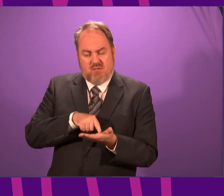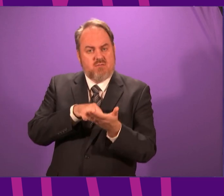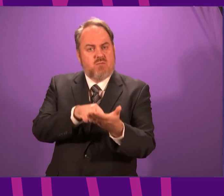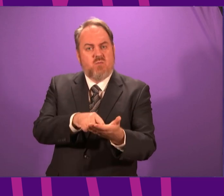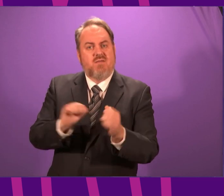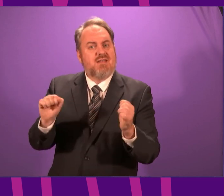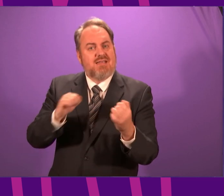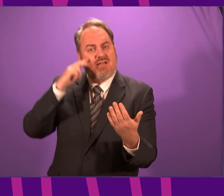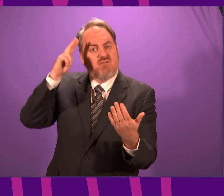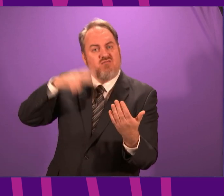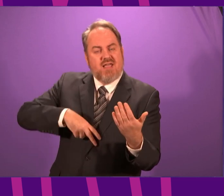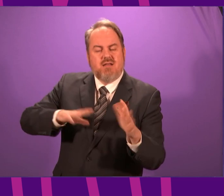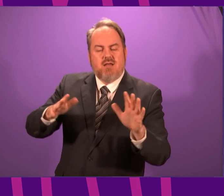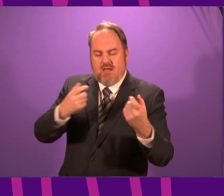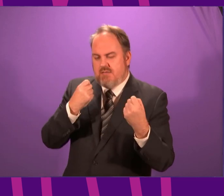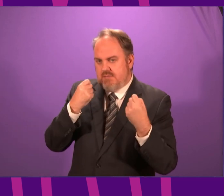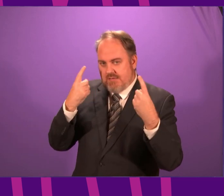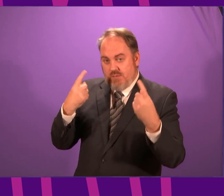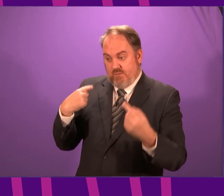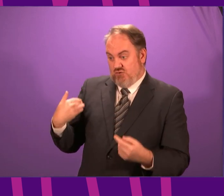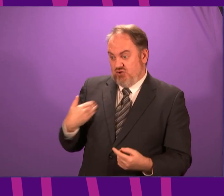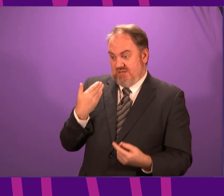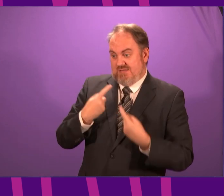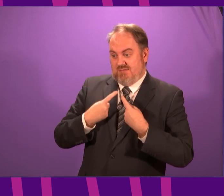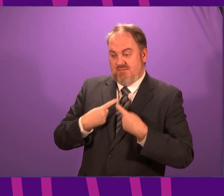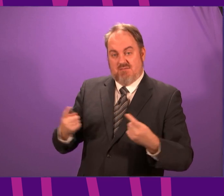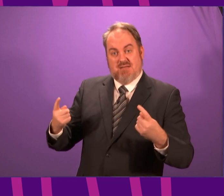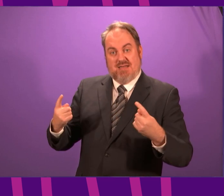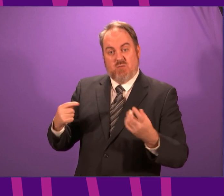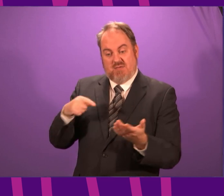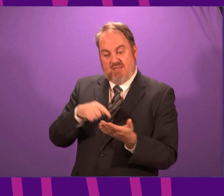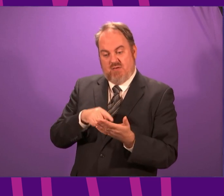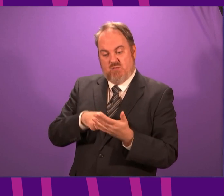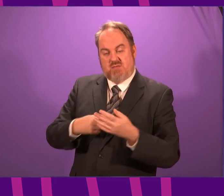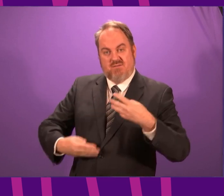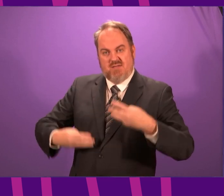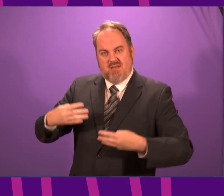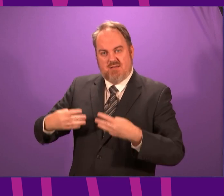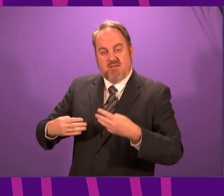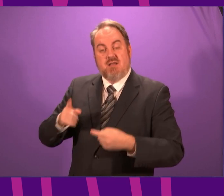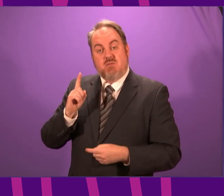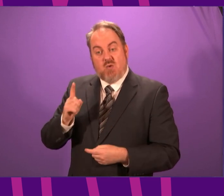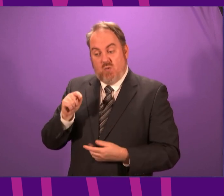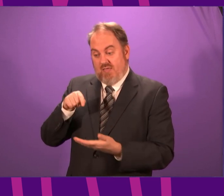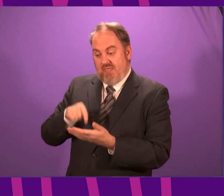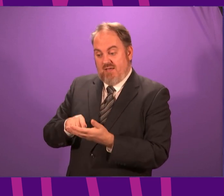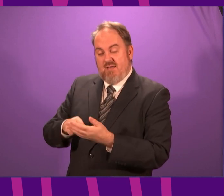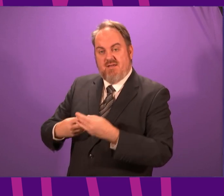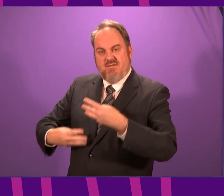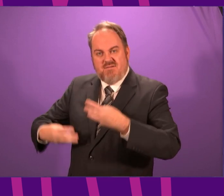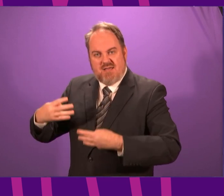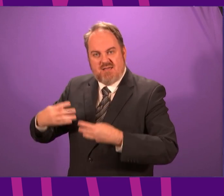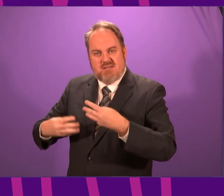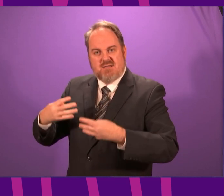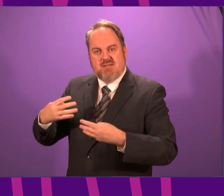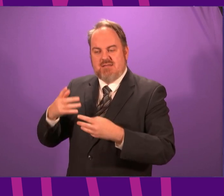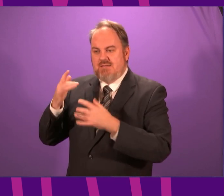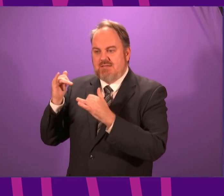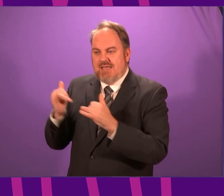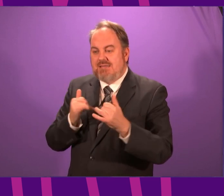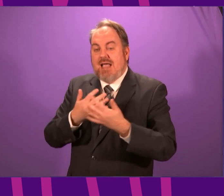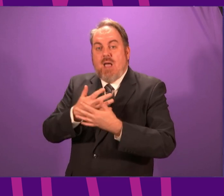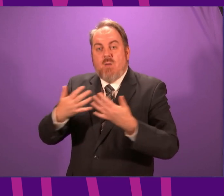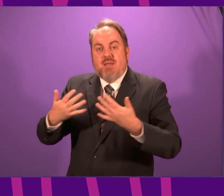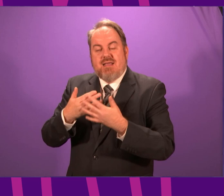chance to absorb that in full. The point I made earlier on, which I think is important, that these Statistics, cases per 100,000, test